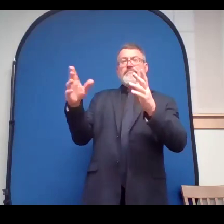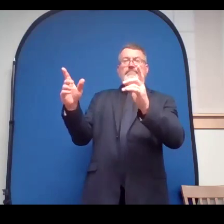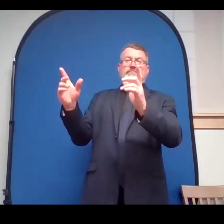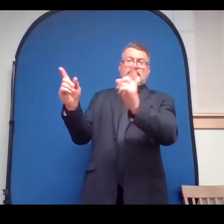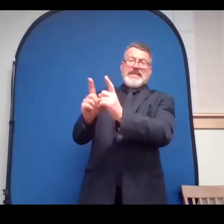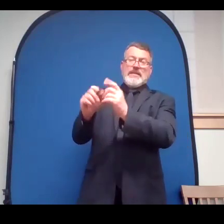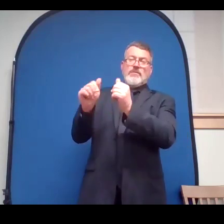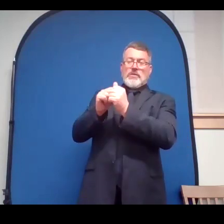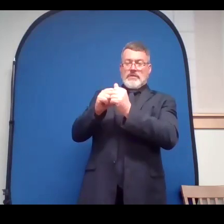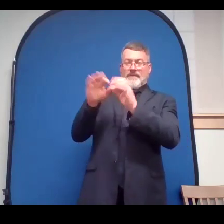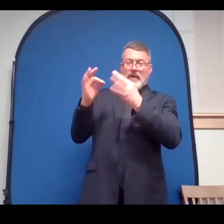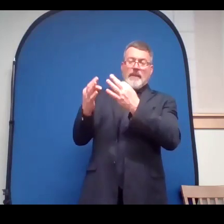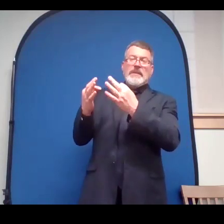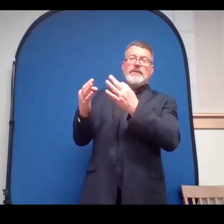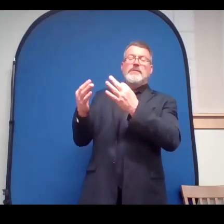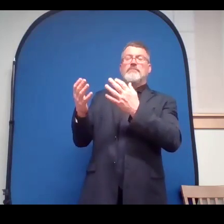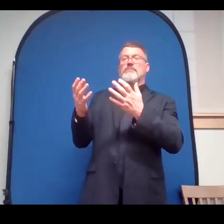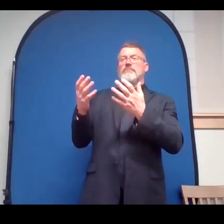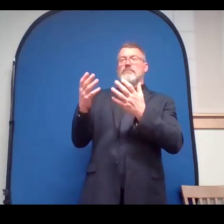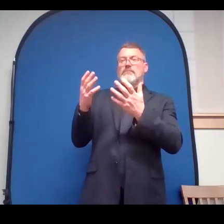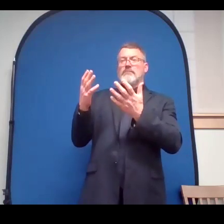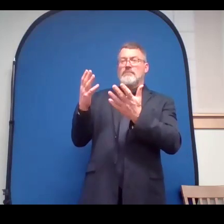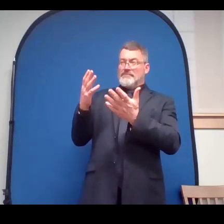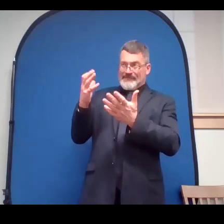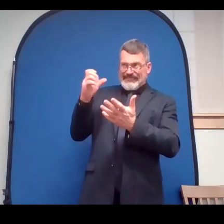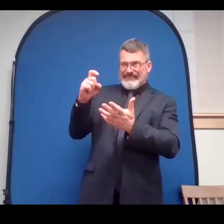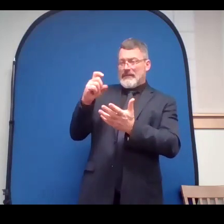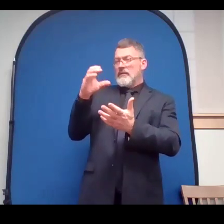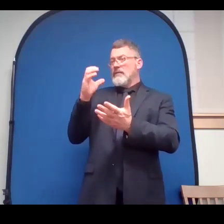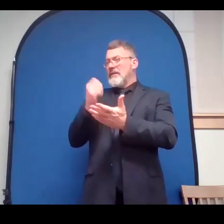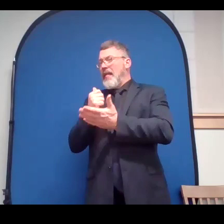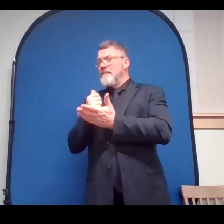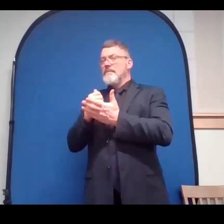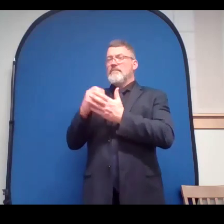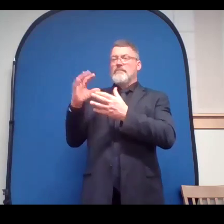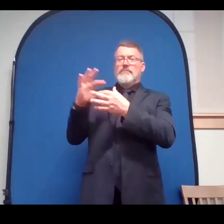regarding they were seeking him help, discussion about the hearing aids.